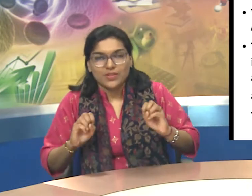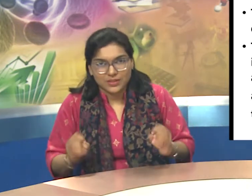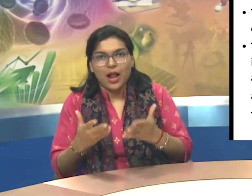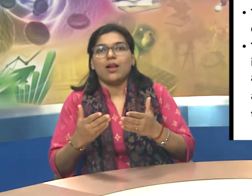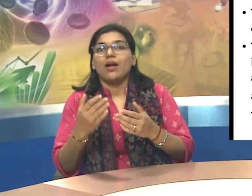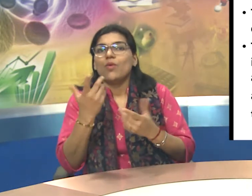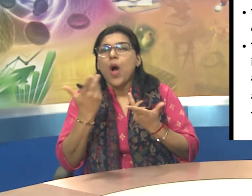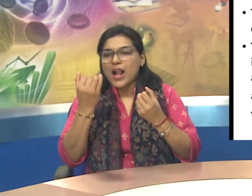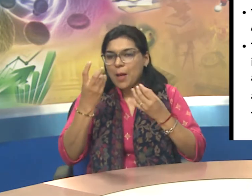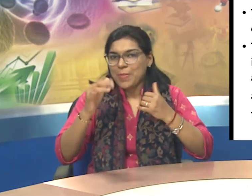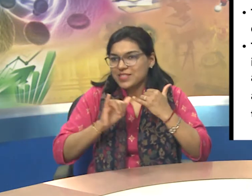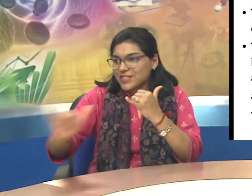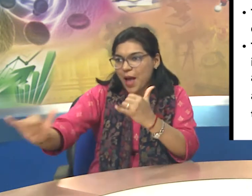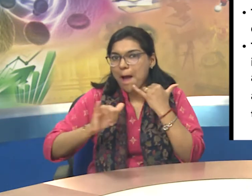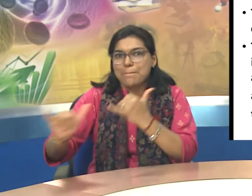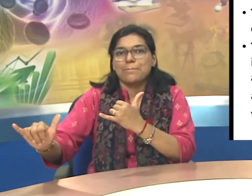previous years.